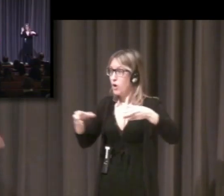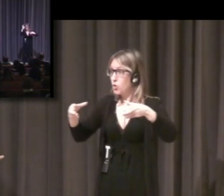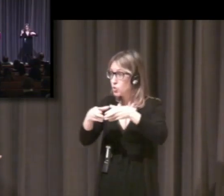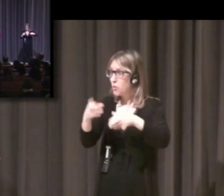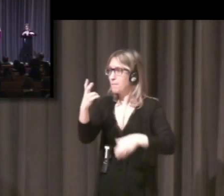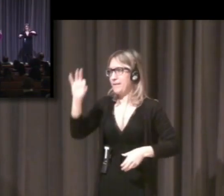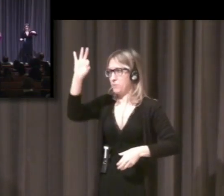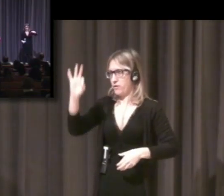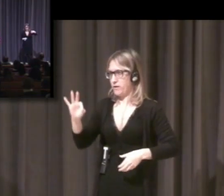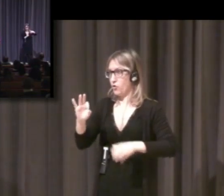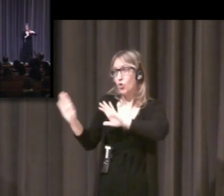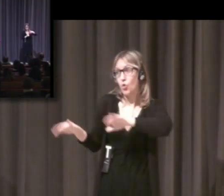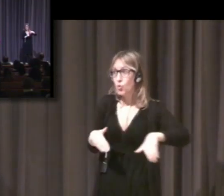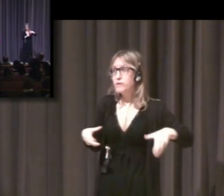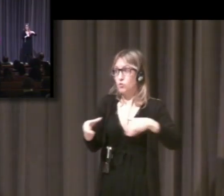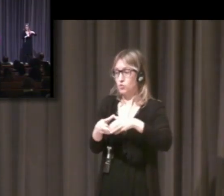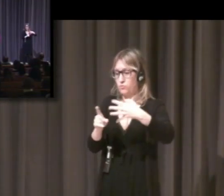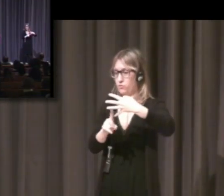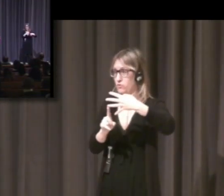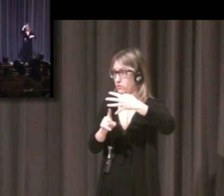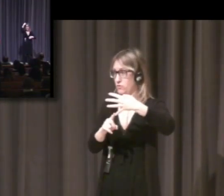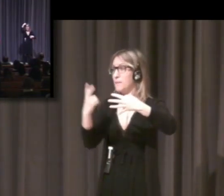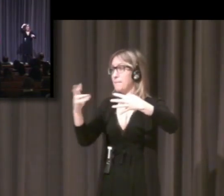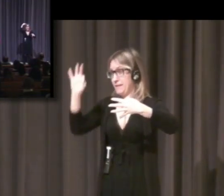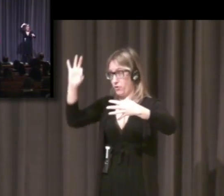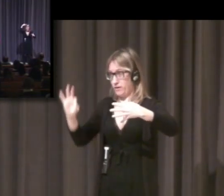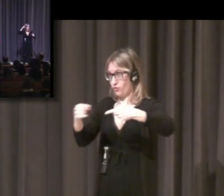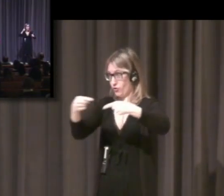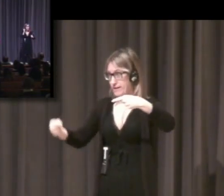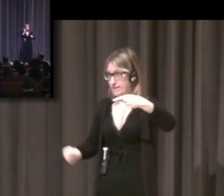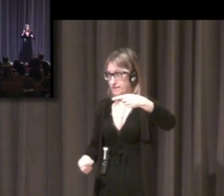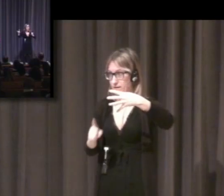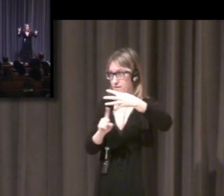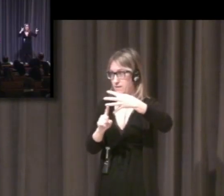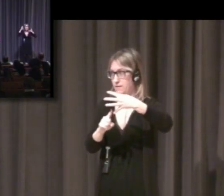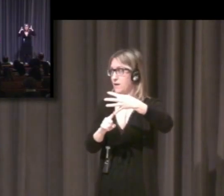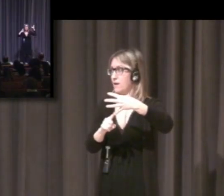head is noise. Just noise.